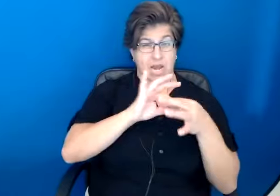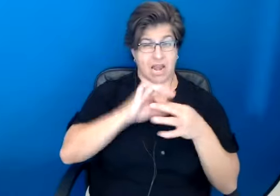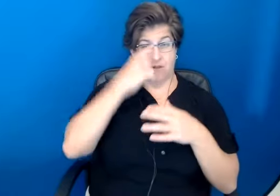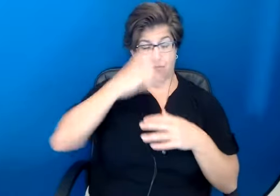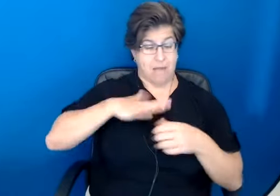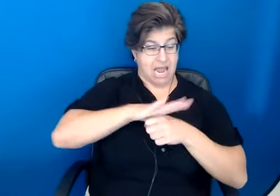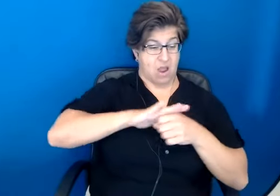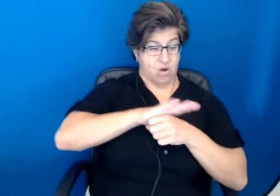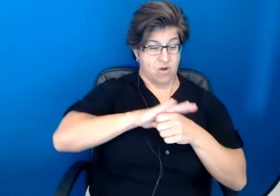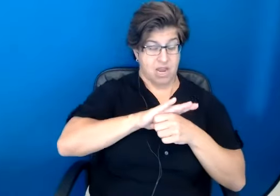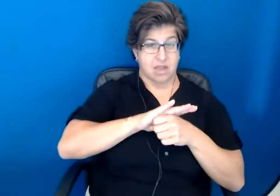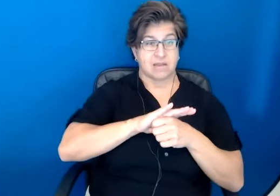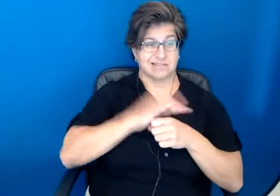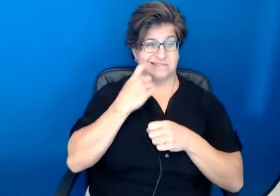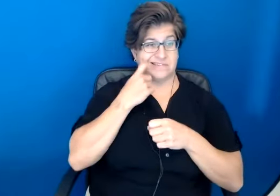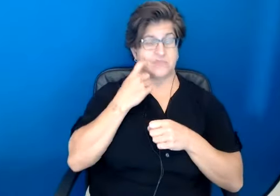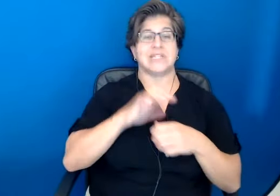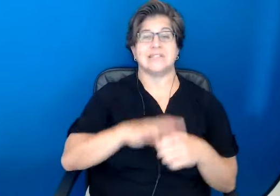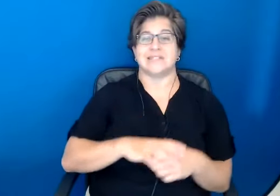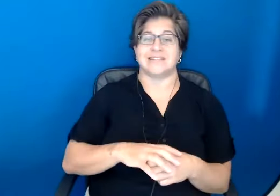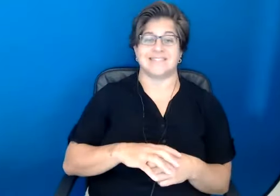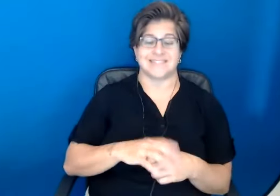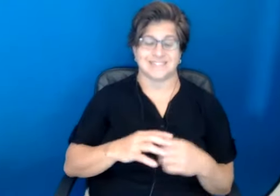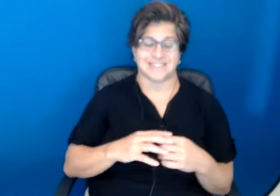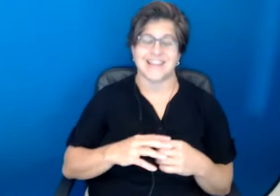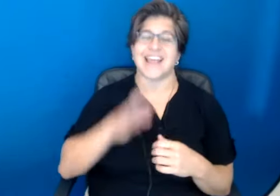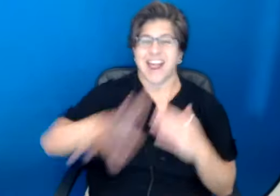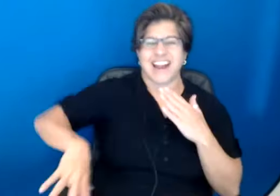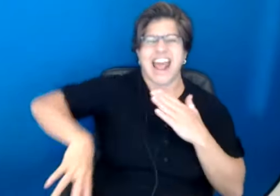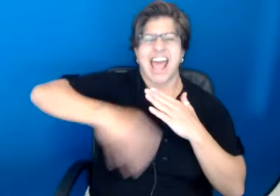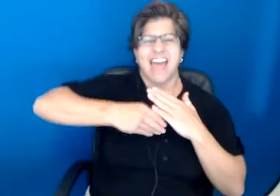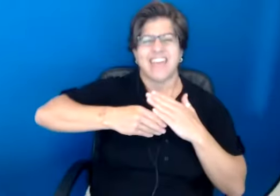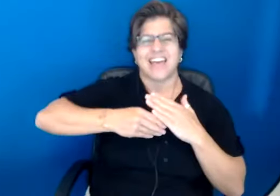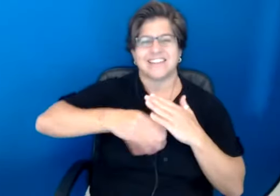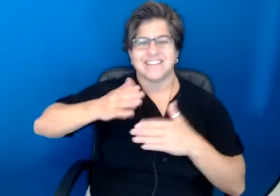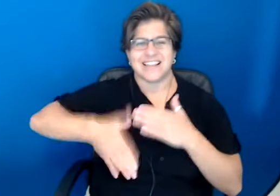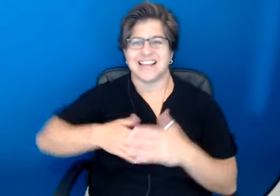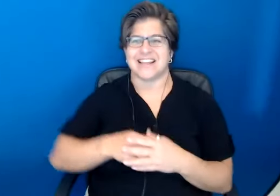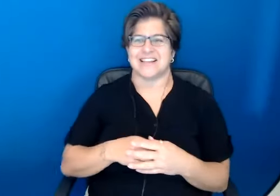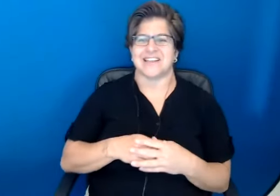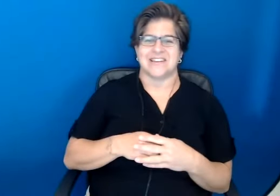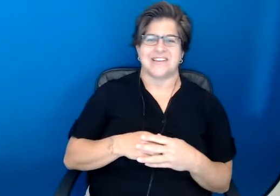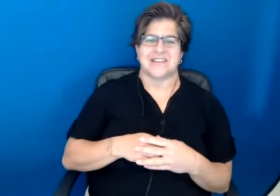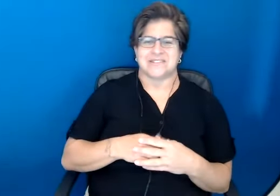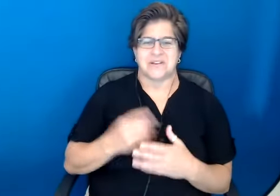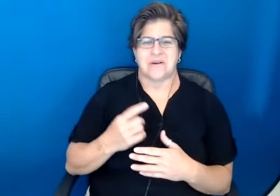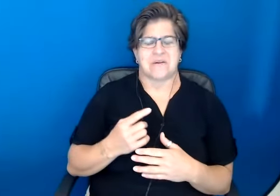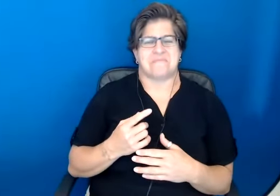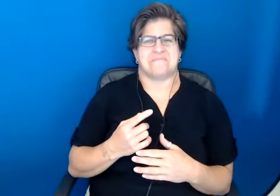that I thought I was going to say, but I hope it's all made sense. I love this programme. I love going along to my